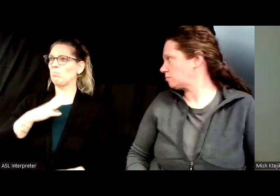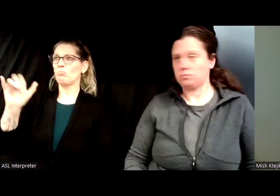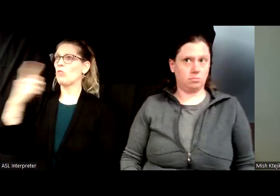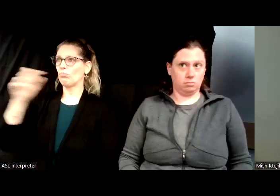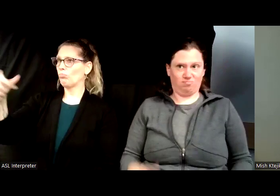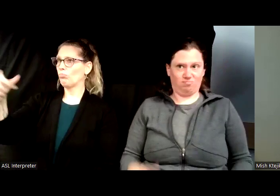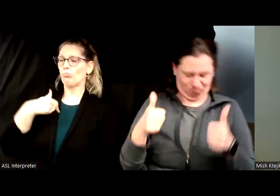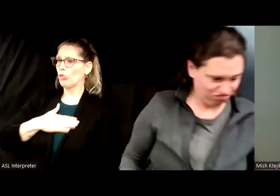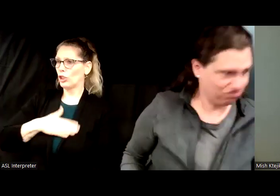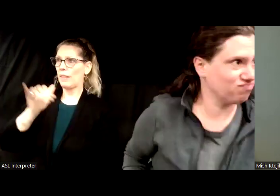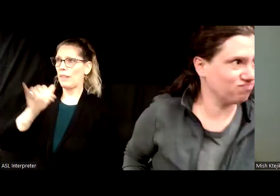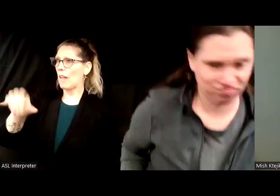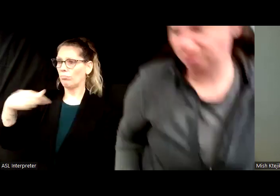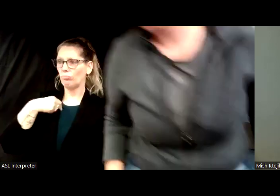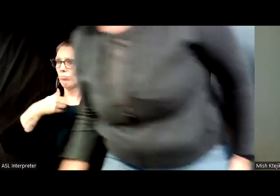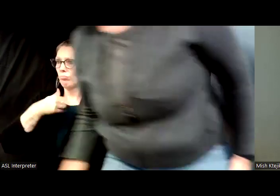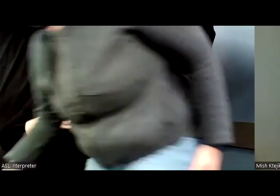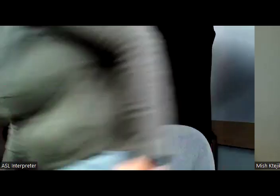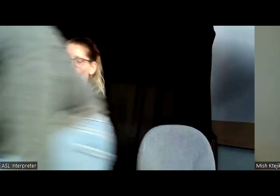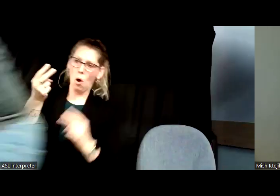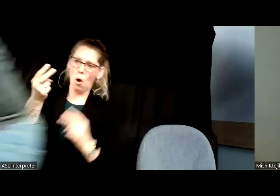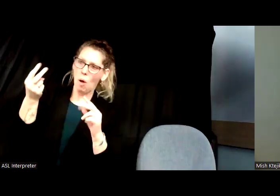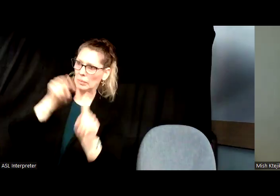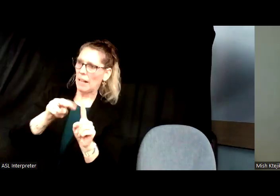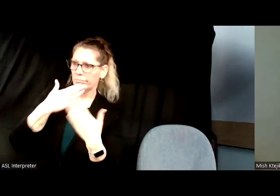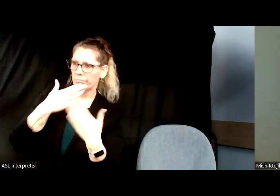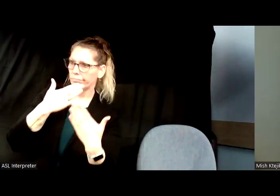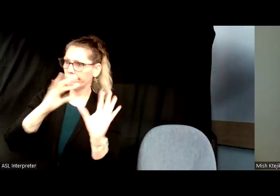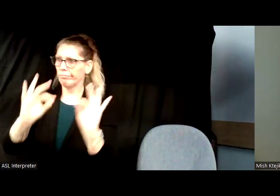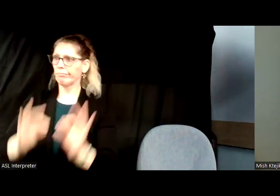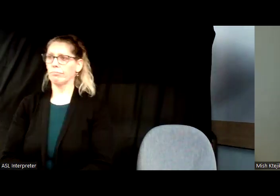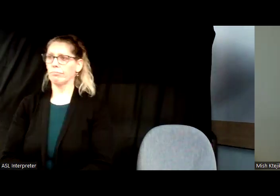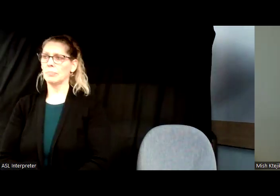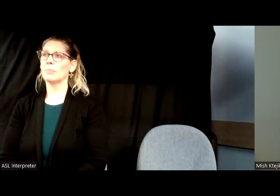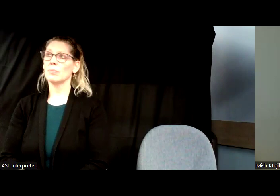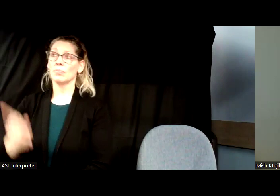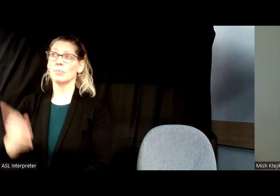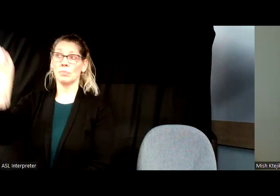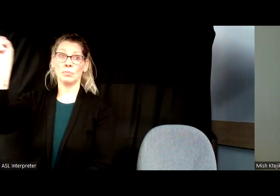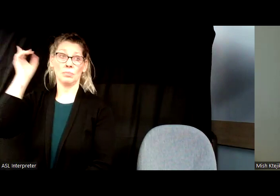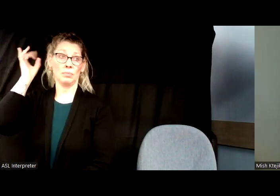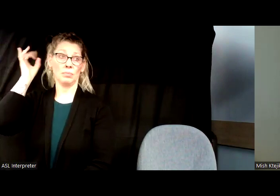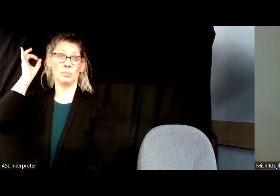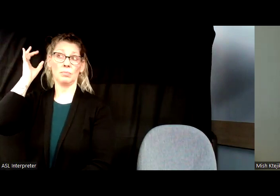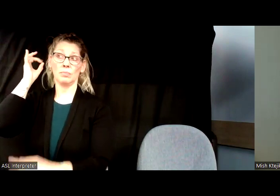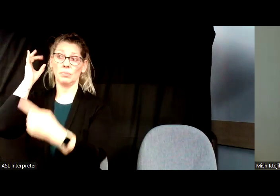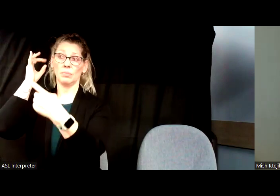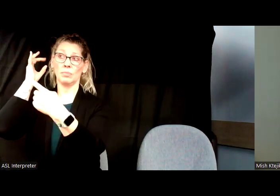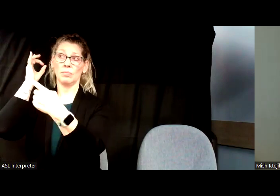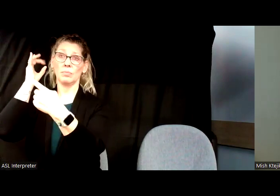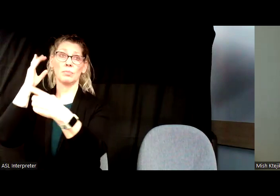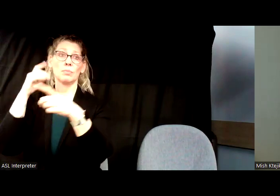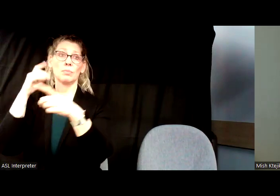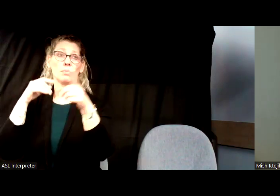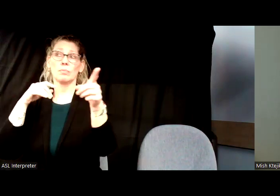good. I really appreciate your perspective. I agree. Thank you. So. So leave in line